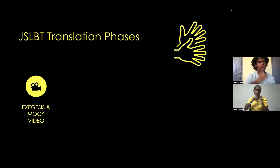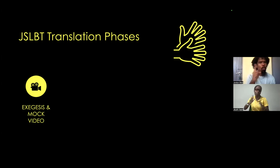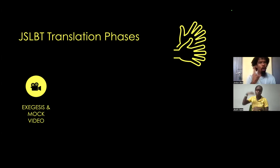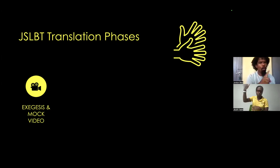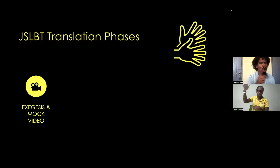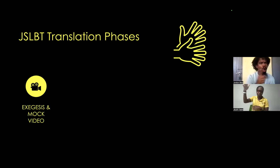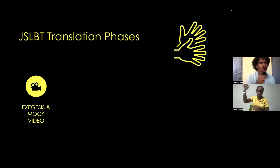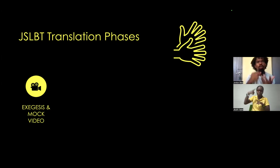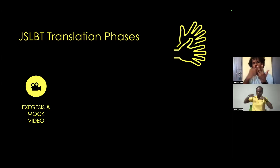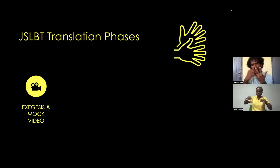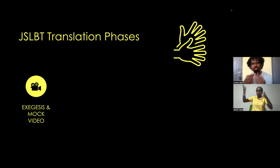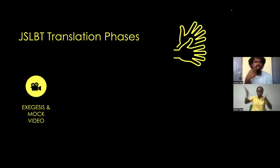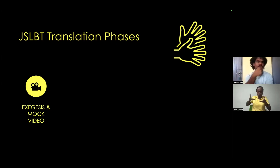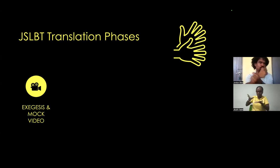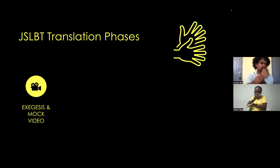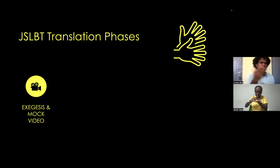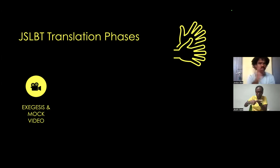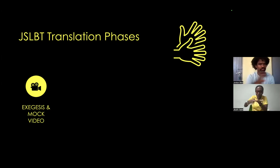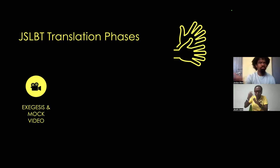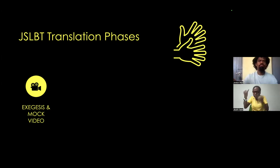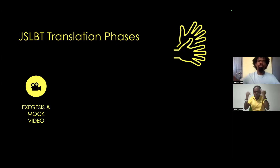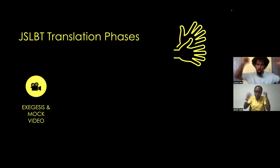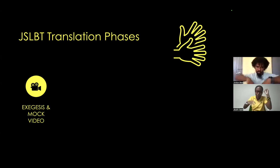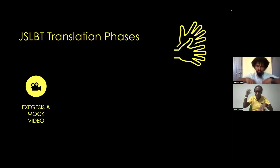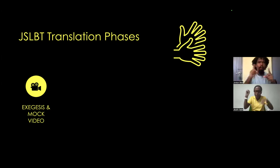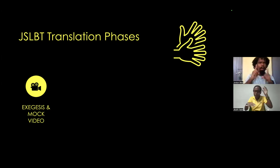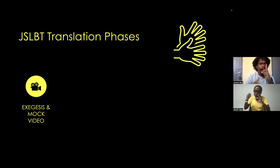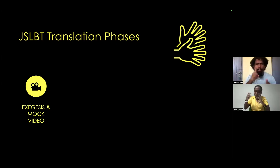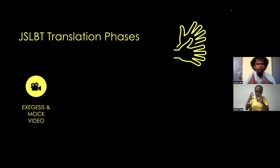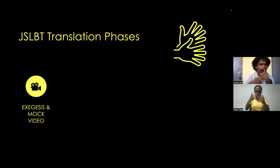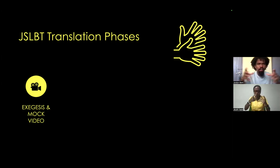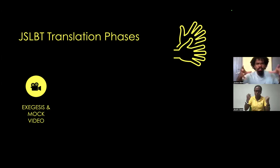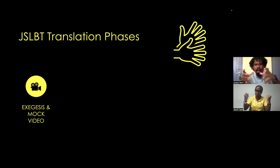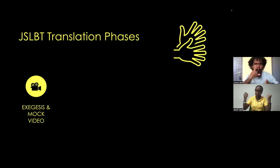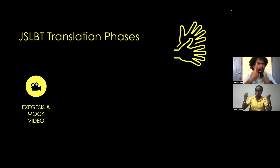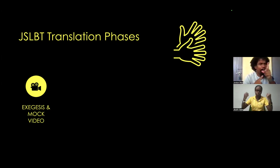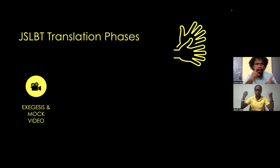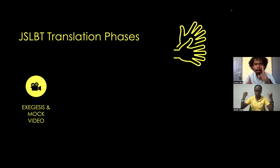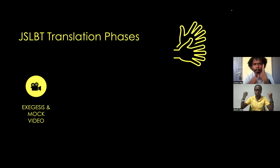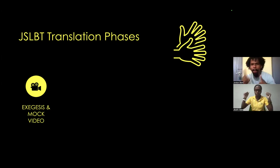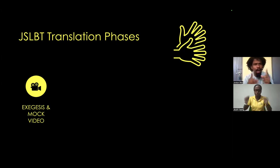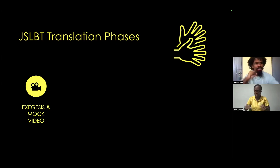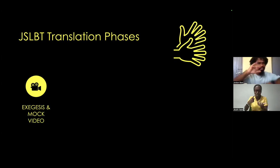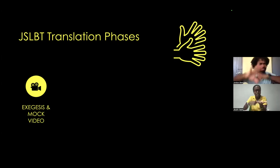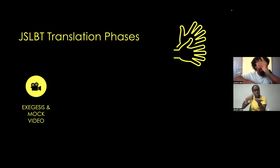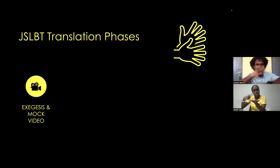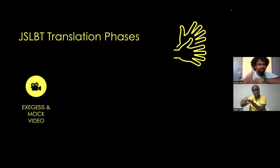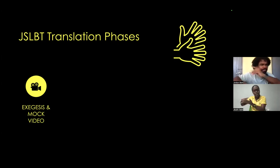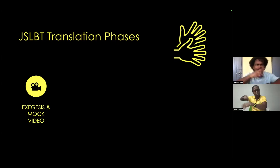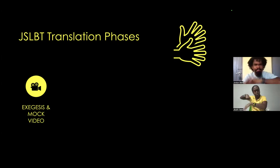mostly Tuesdays and Wednesdays, Tuesdays and Wednesdays. And we'd have discussions, share ideas, brainstorm, and we'd have